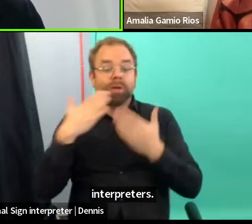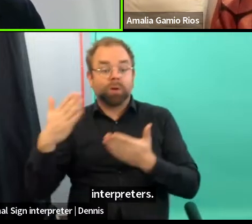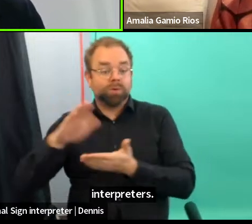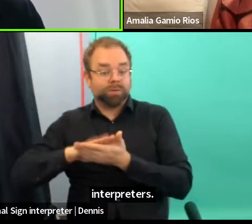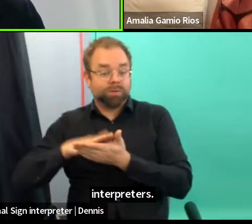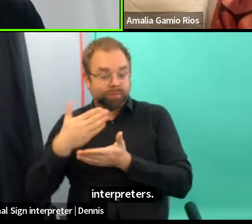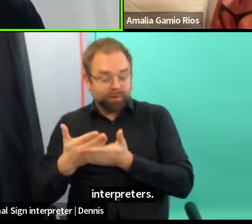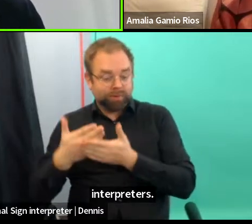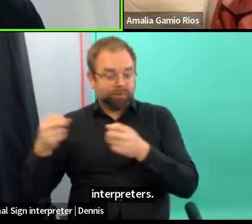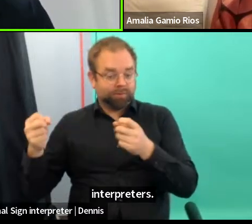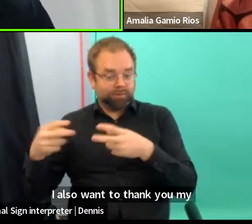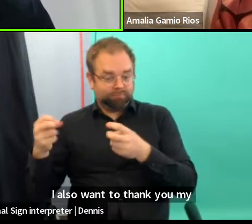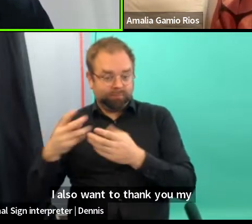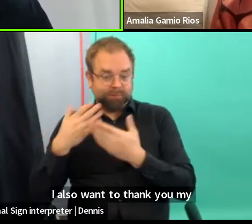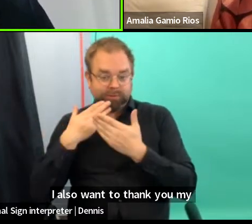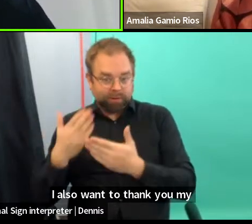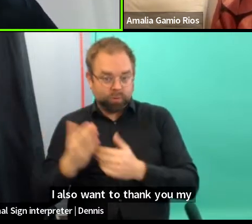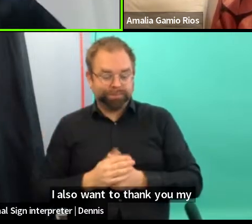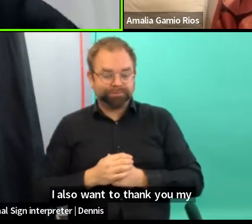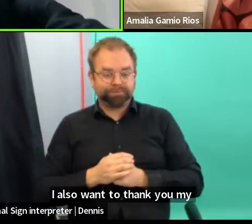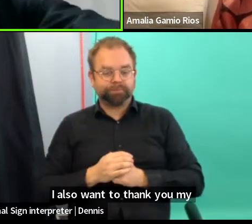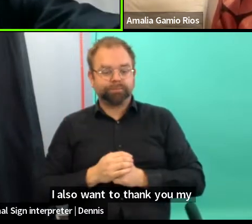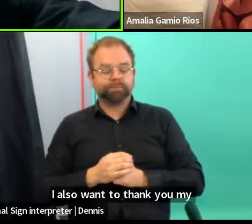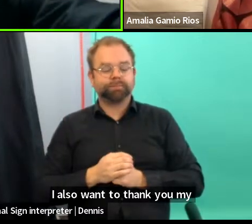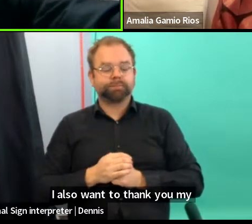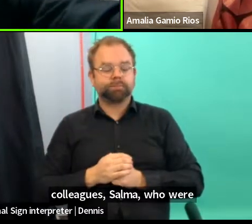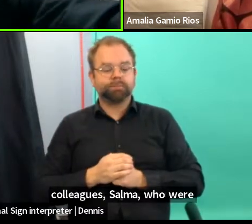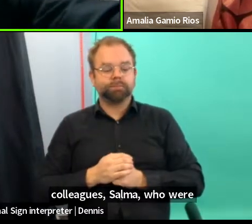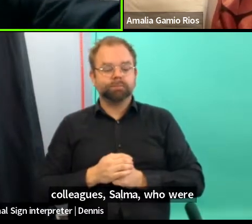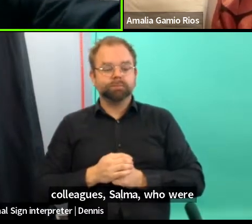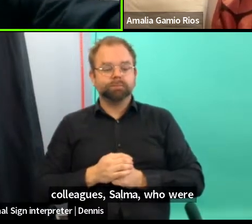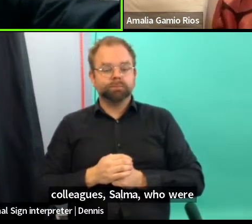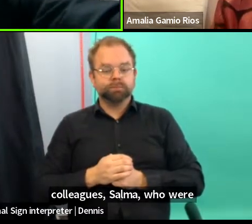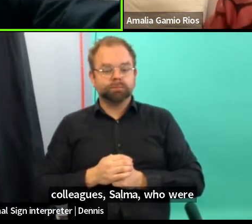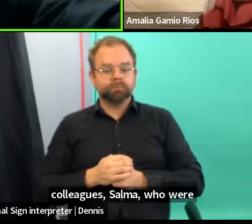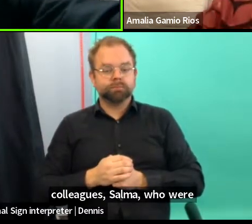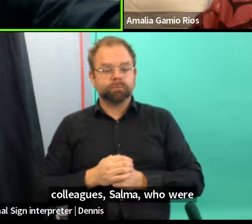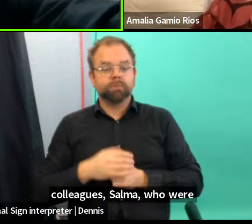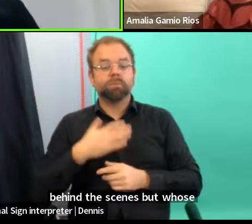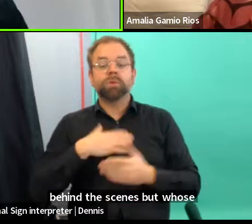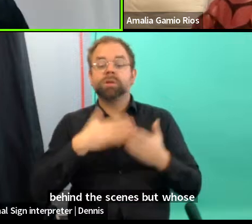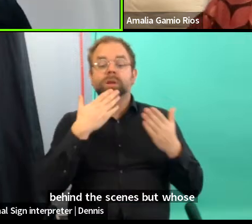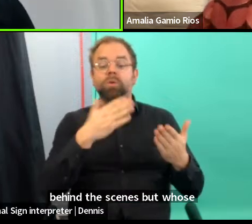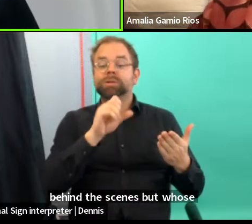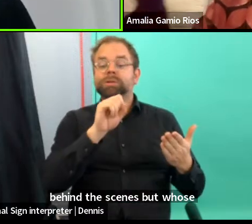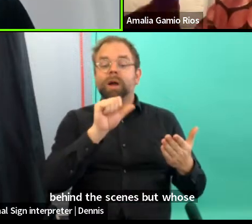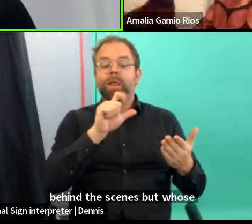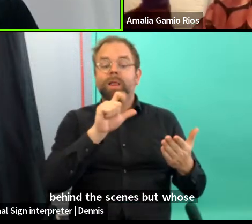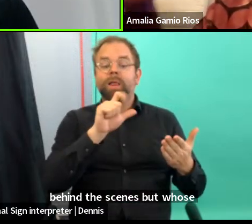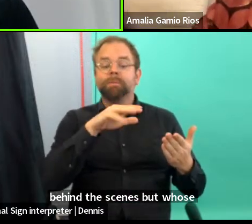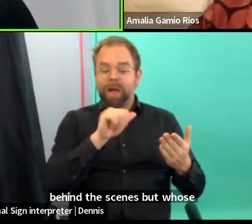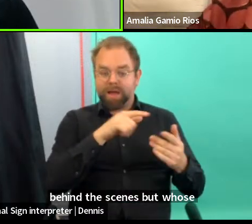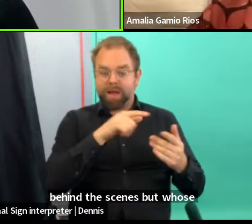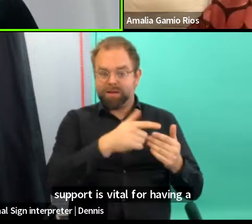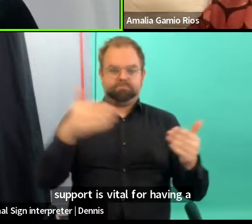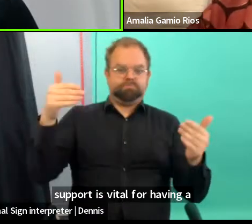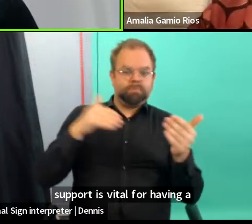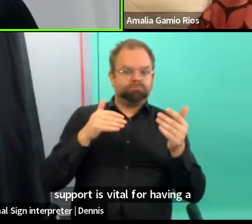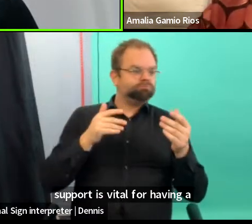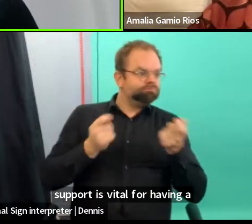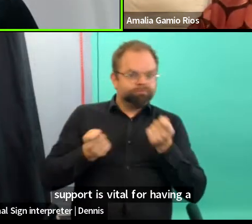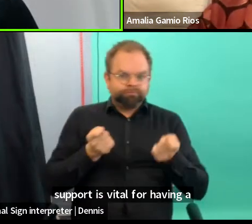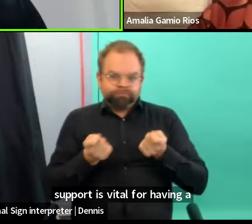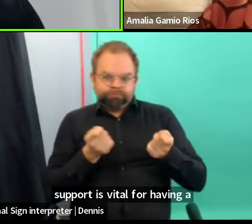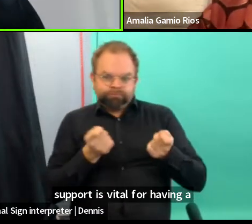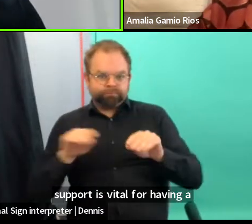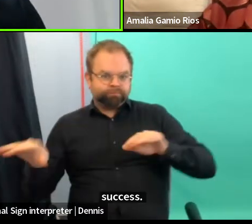the scenes, but whose support is vital for making this event a success. Thank you all, and please encourage your governments and